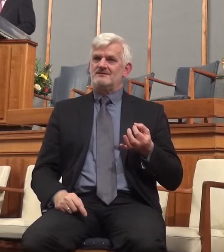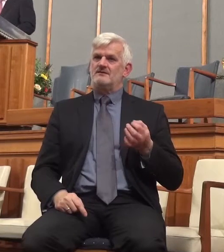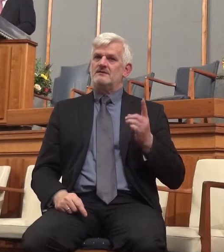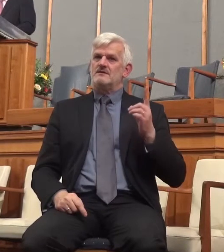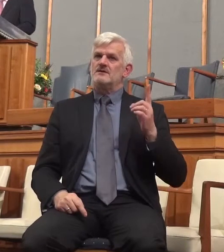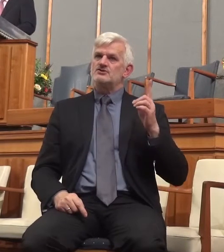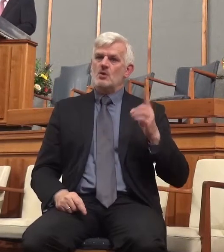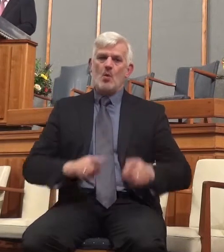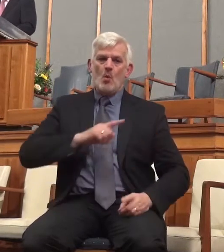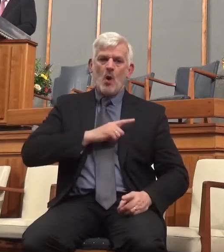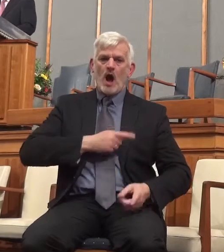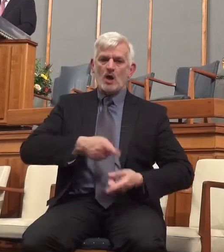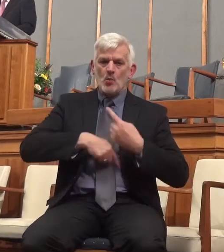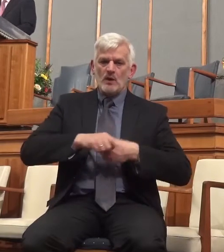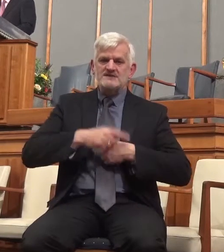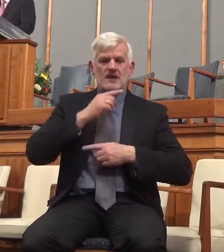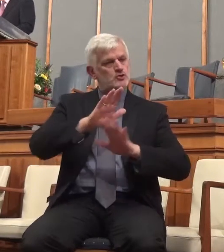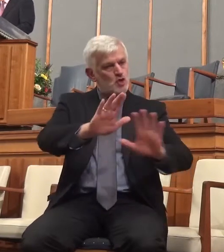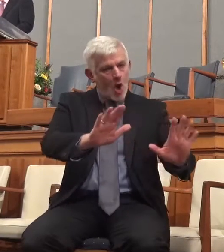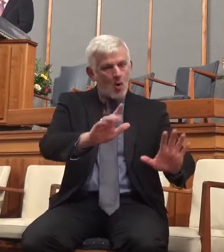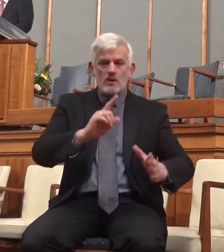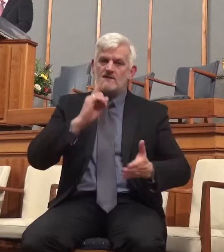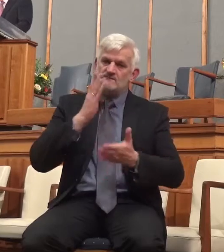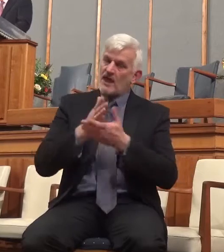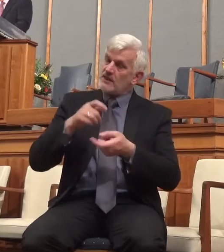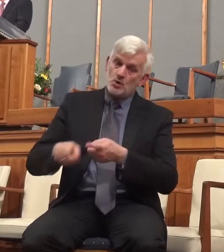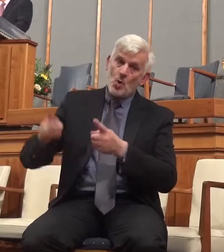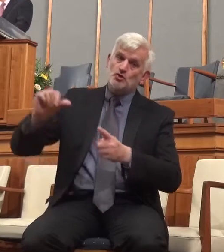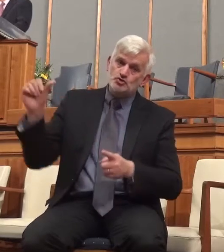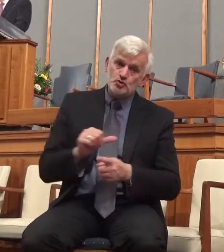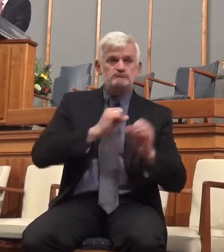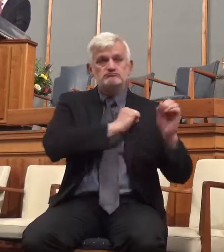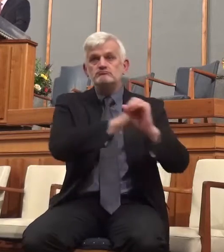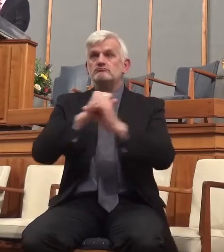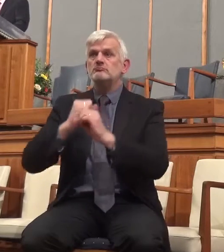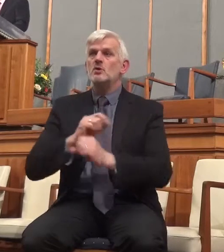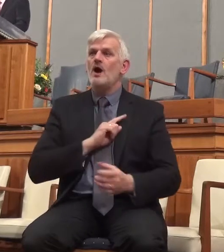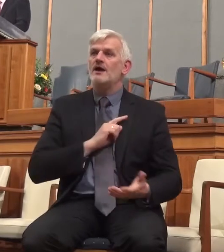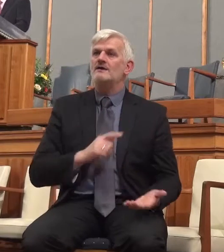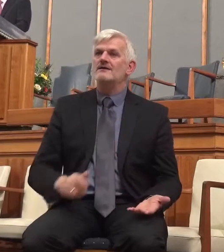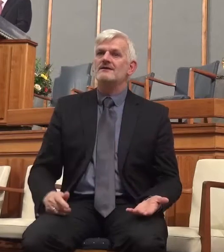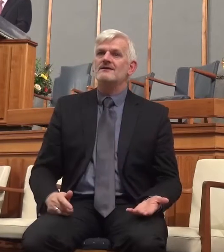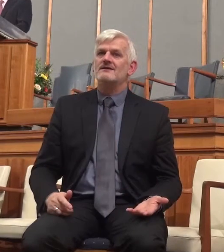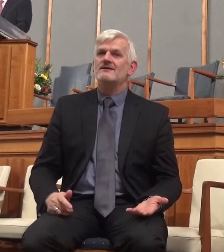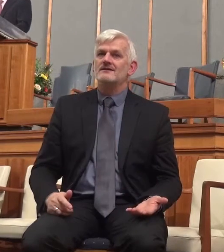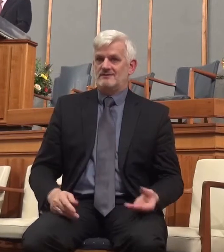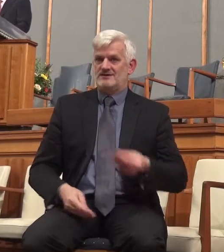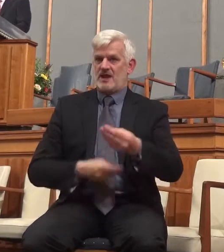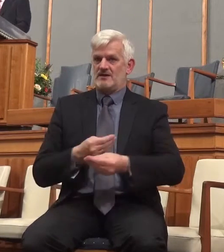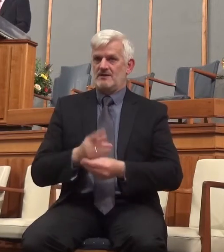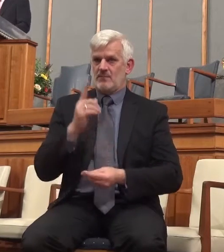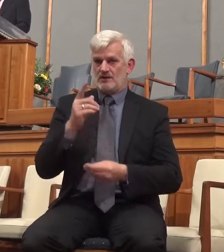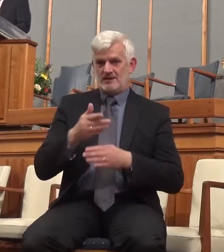faith in God? Why do we wish to talk about faith? Well, let me, before I proceed to that, tell